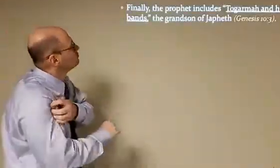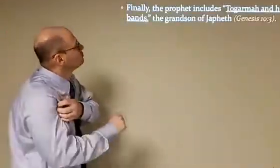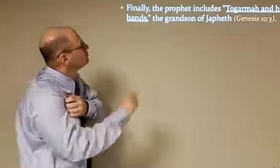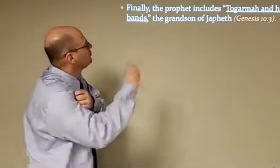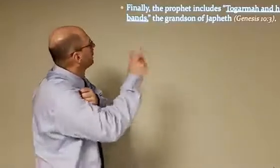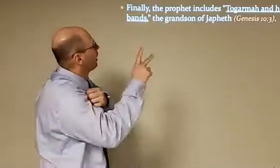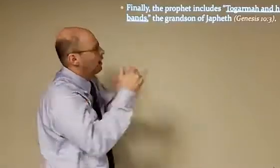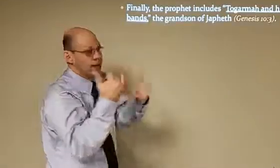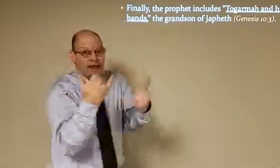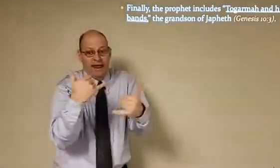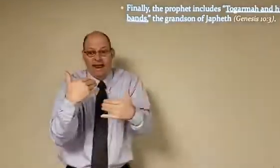middle of the screen.